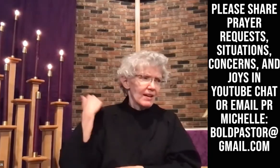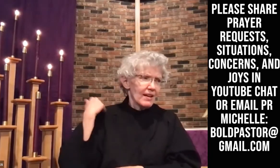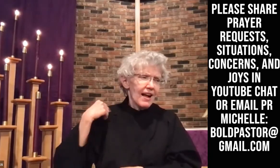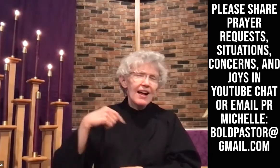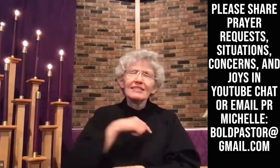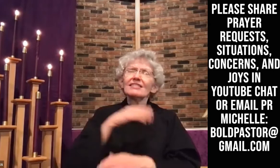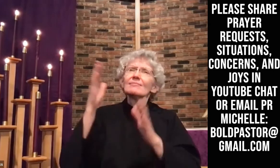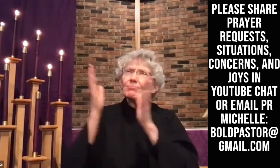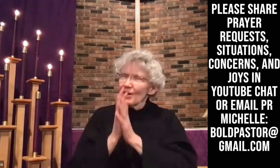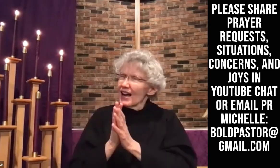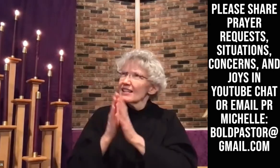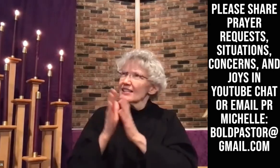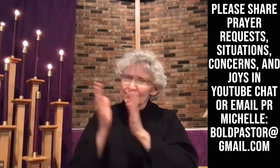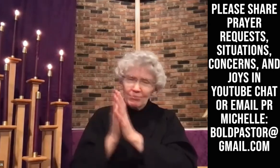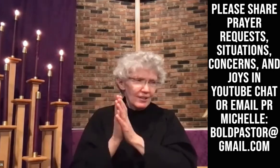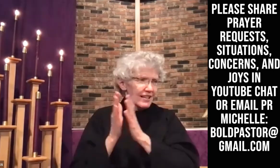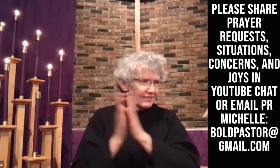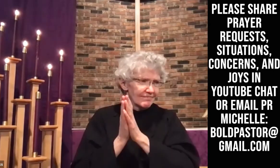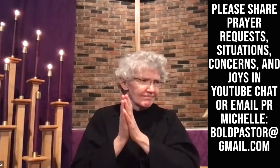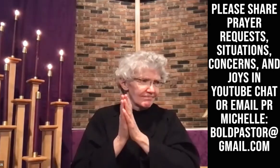Every day, remind us to pray.